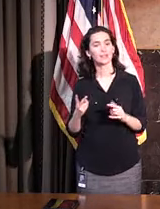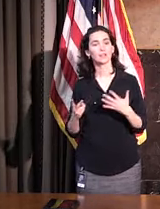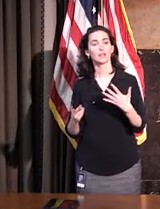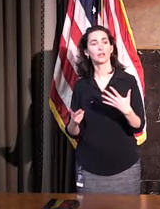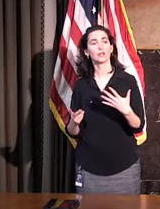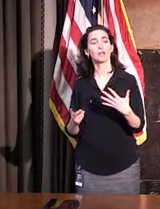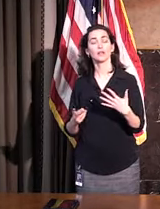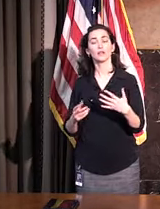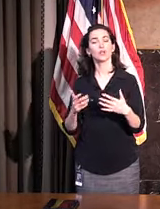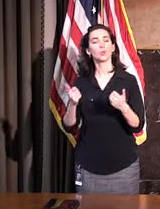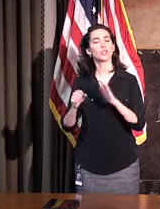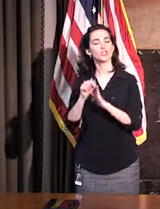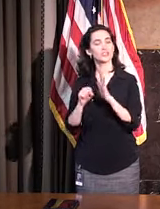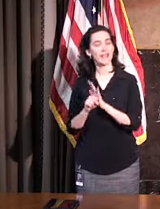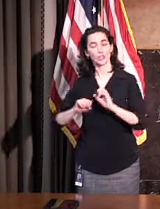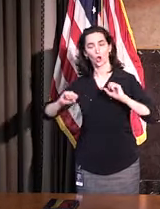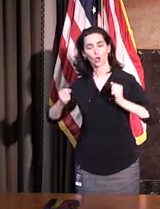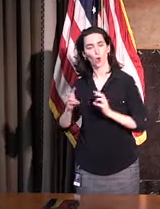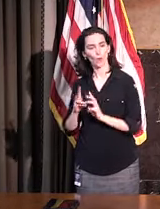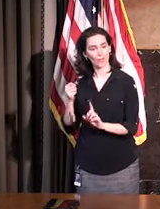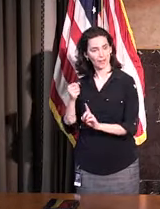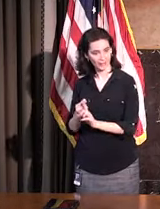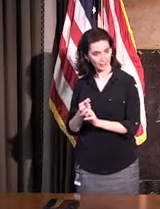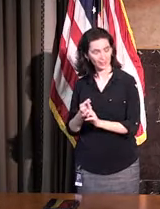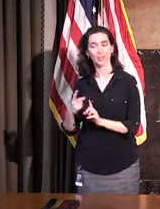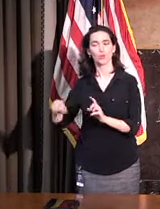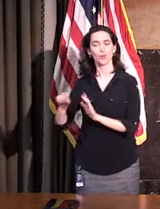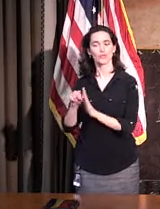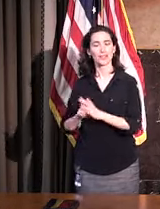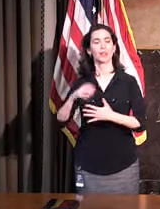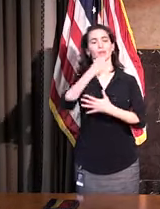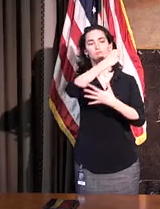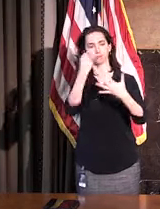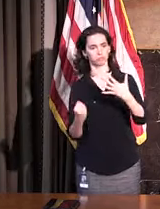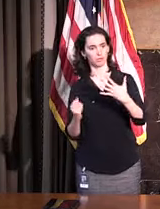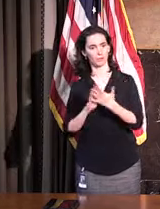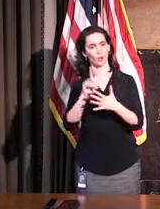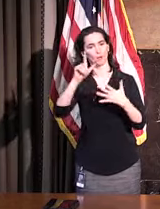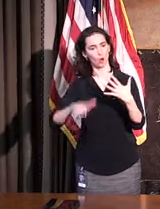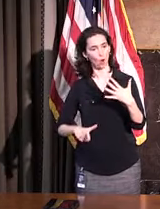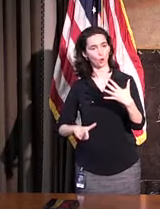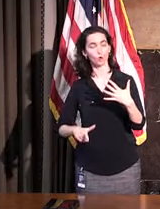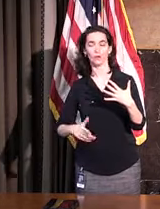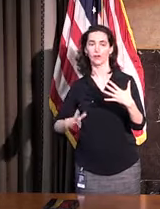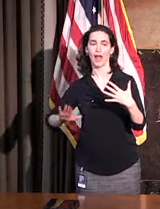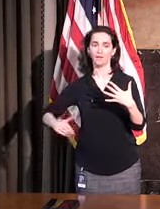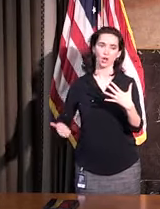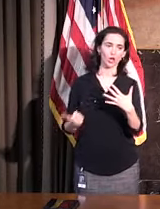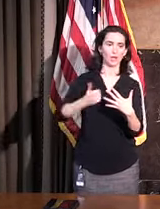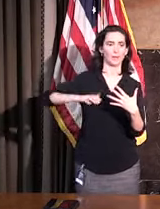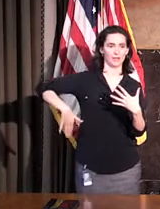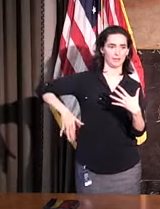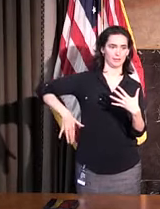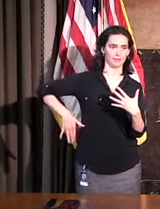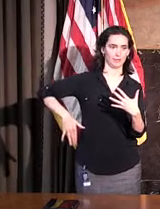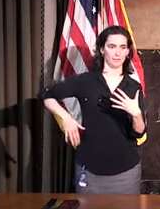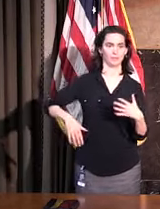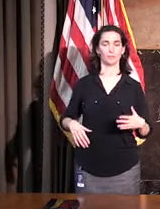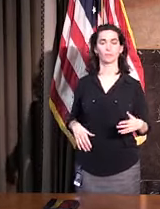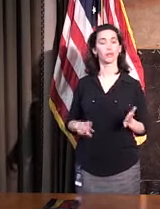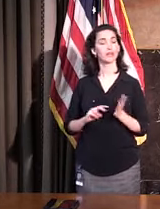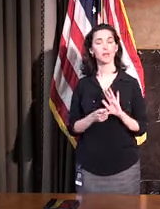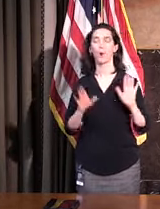impacted by the winter weather are those who slipped the most in the rankings and have yet to make that up. And we certainly don't use that as